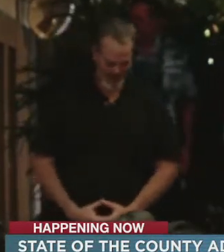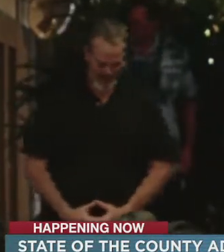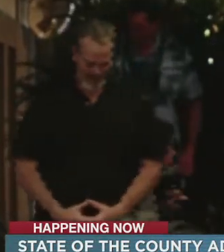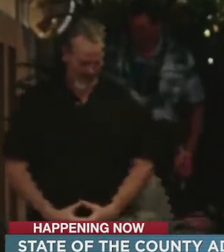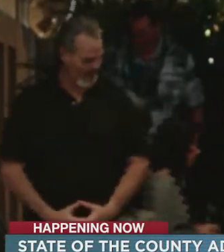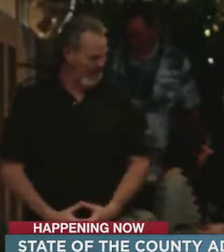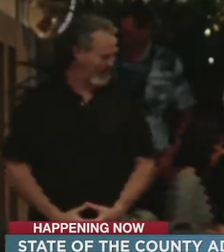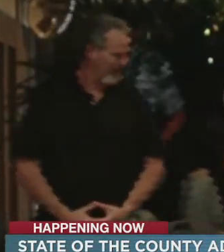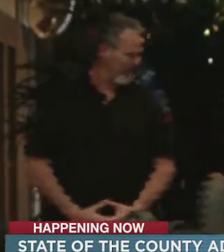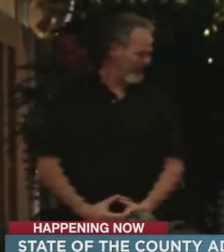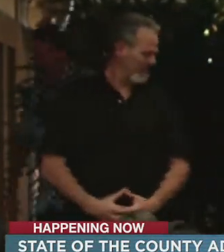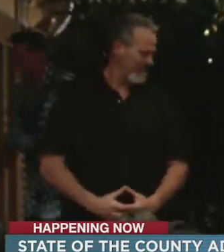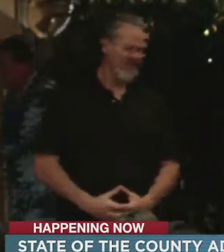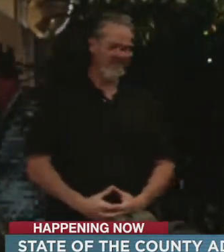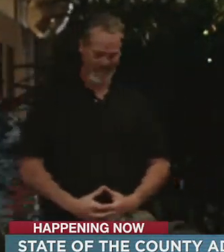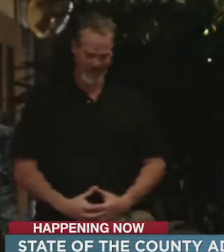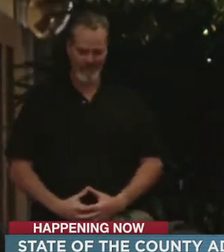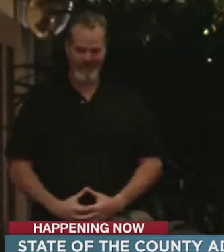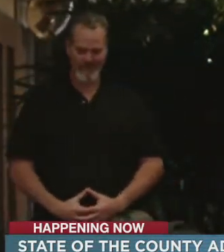Yeah.